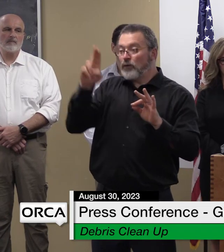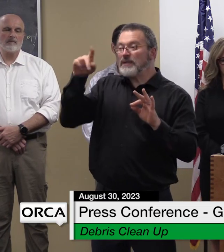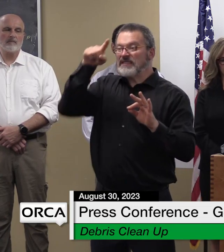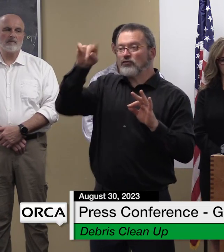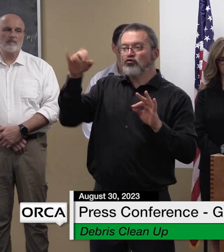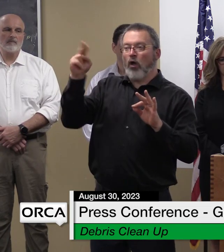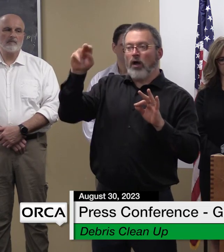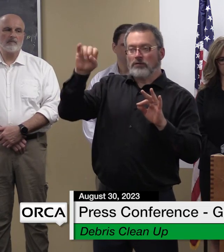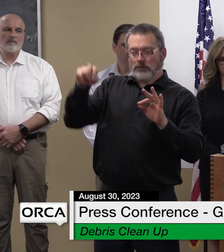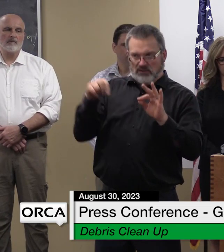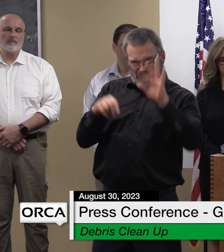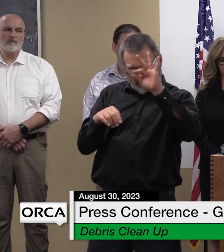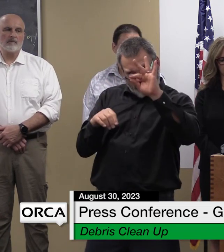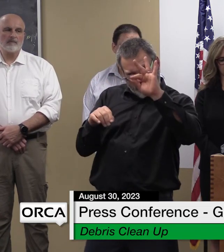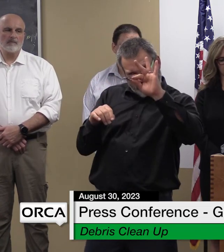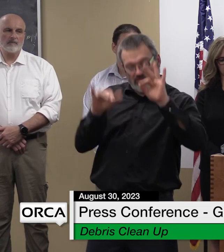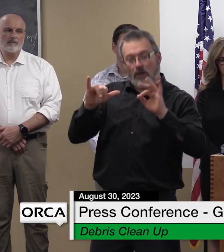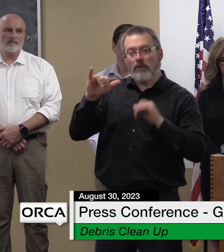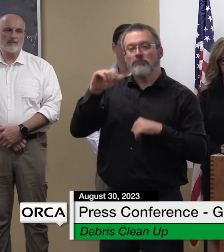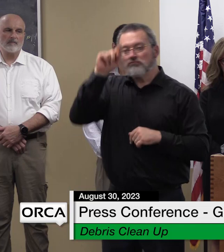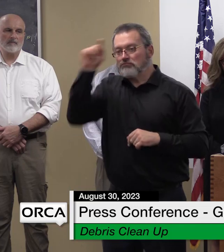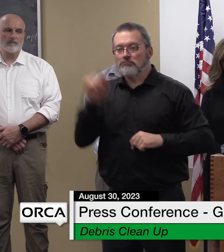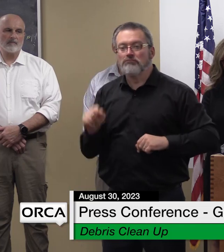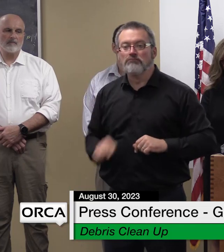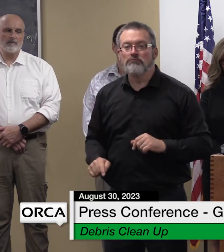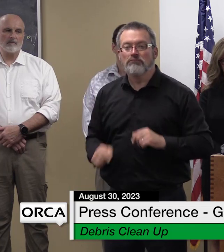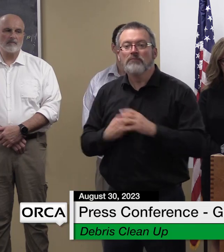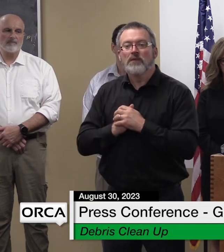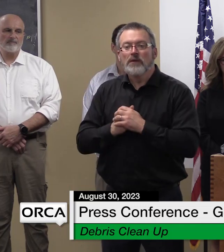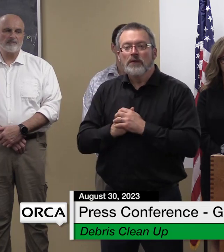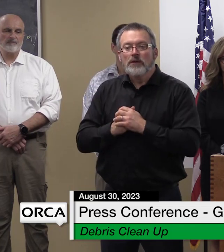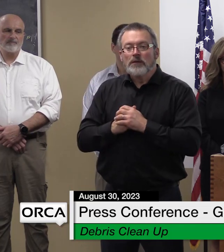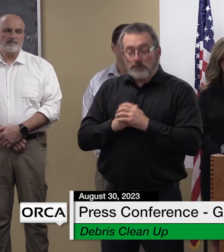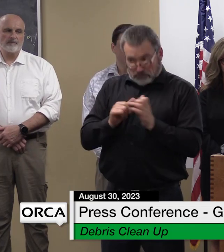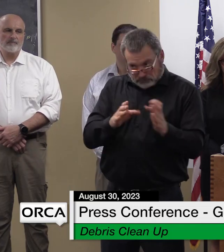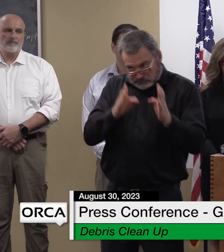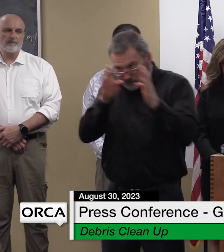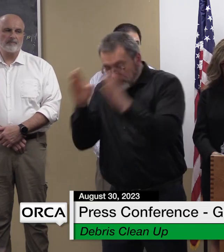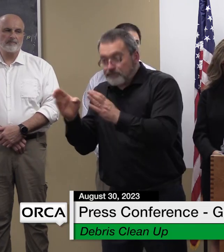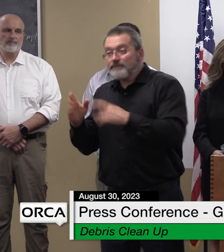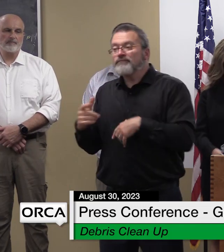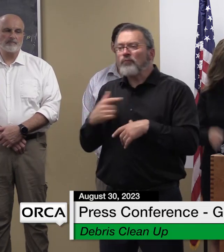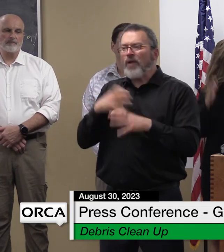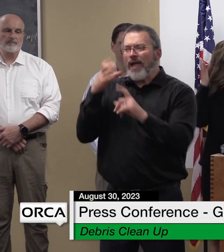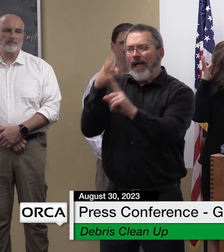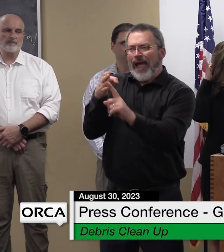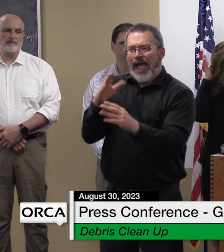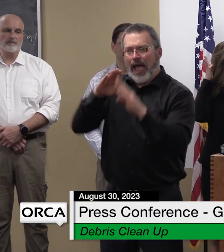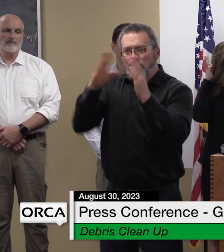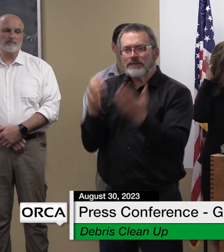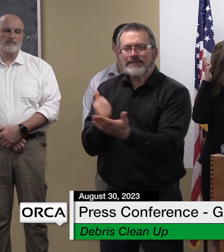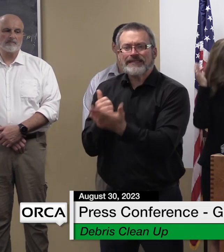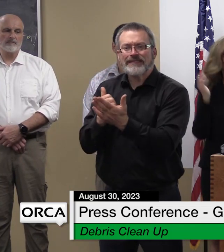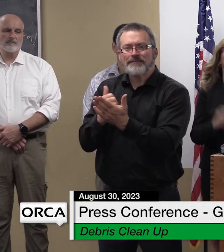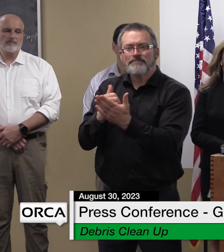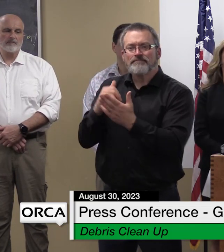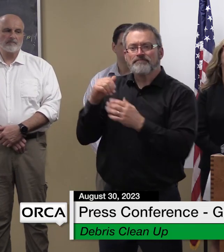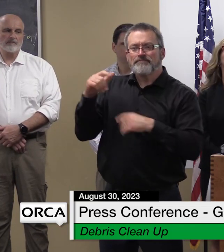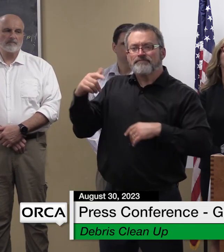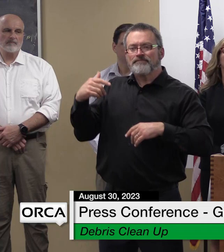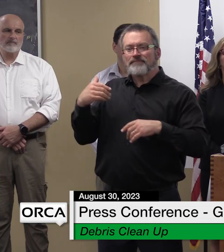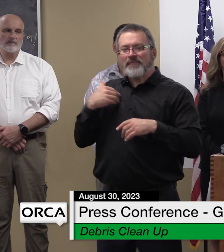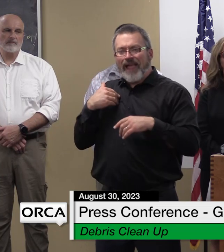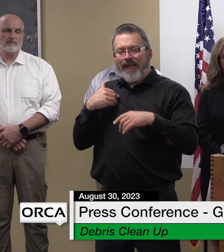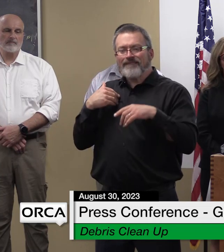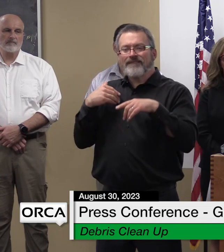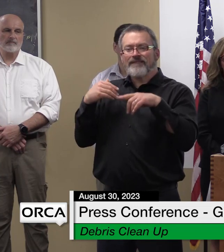And then very quickly, I also want to talk about direct housing, which has been approved for Lamoille, Washington, and Windsor counties.